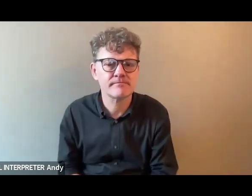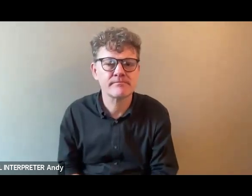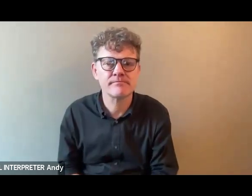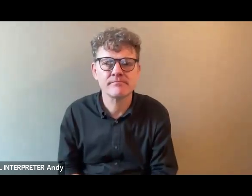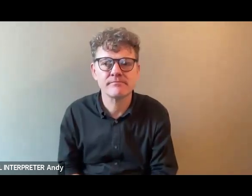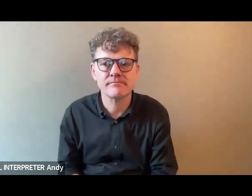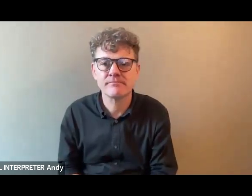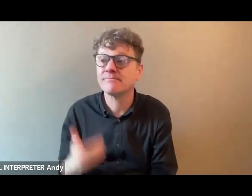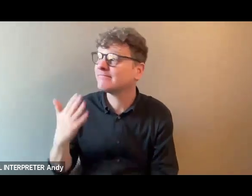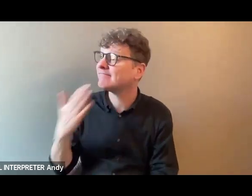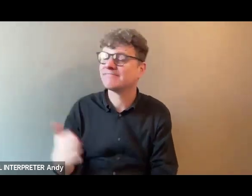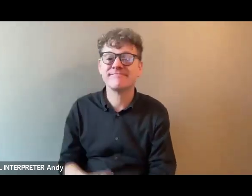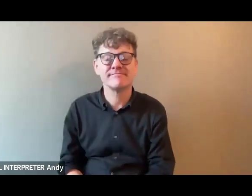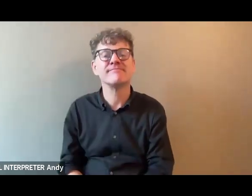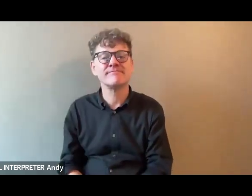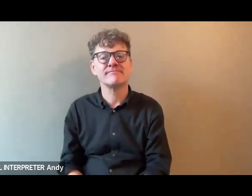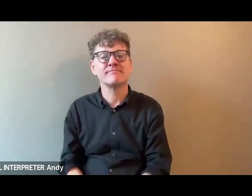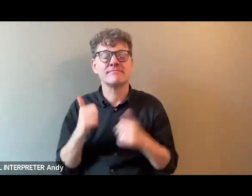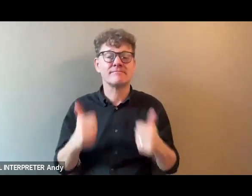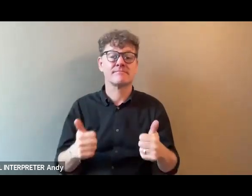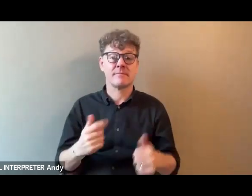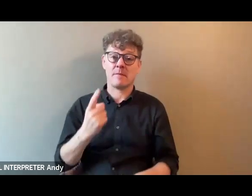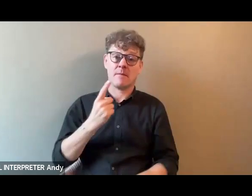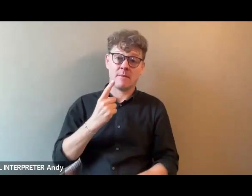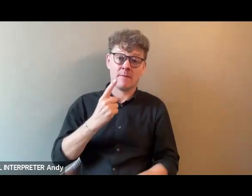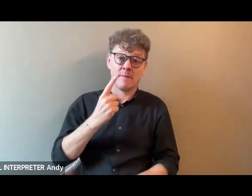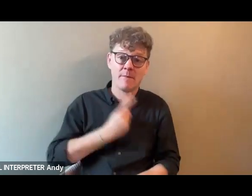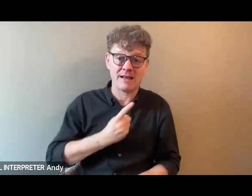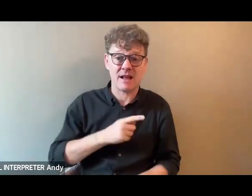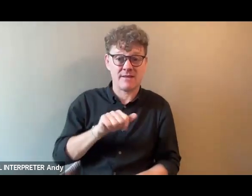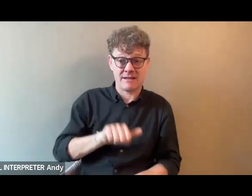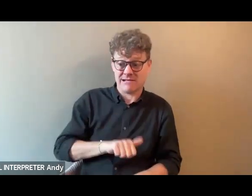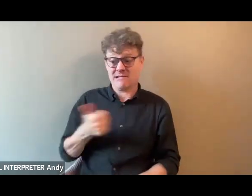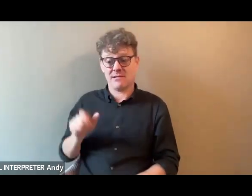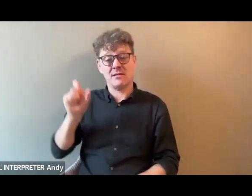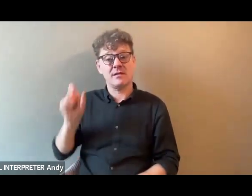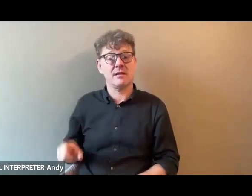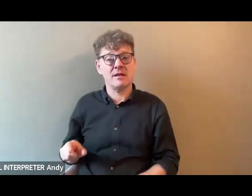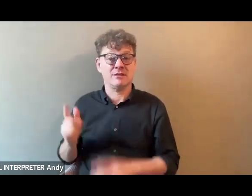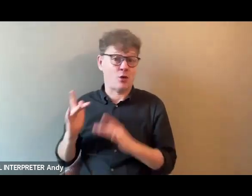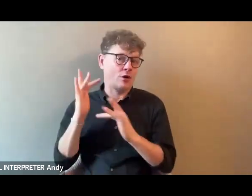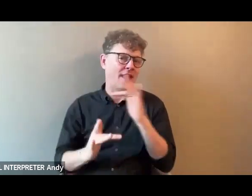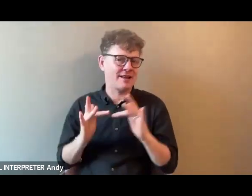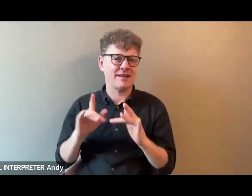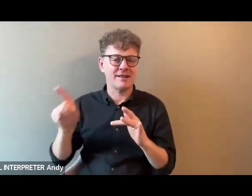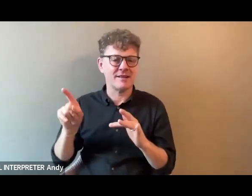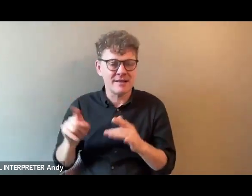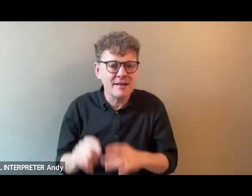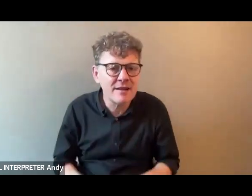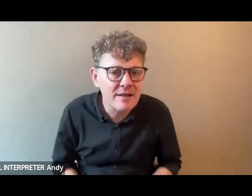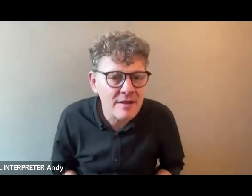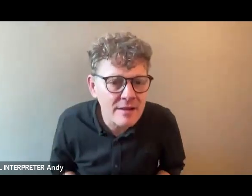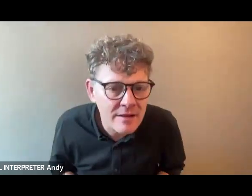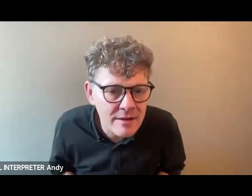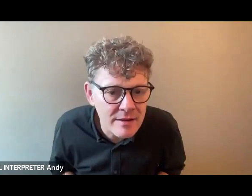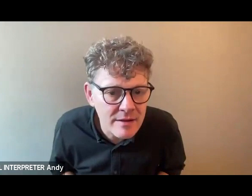you. Yeah, so myself and Ifeoma is not here today, she must be online watching.